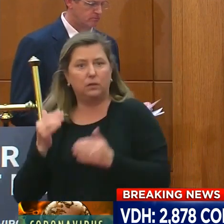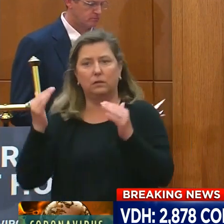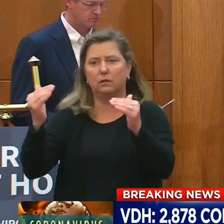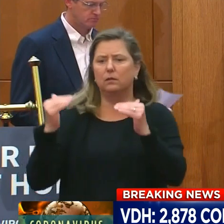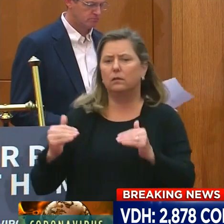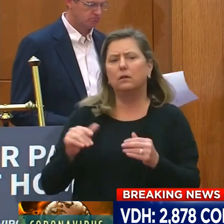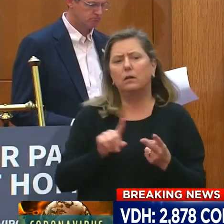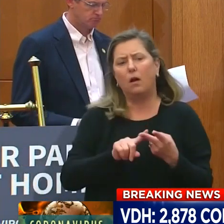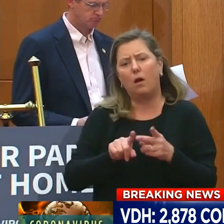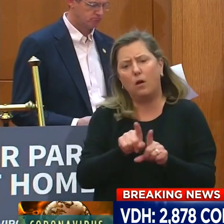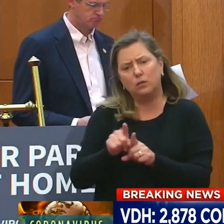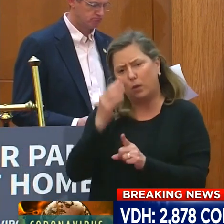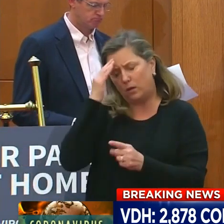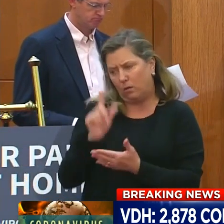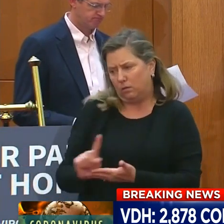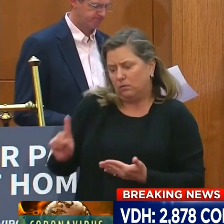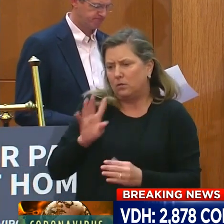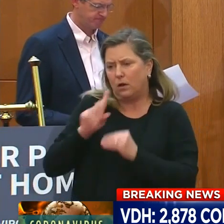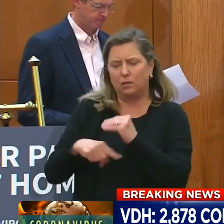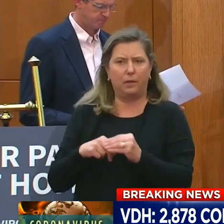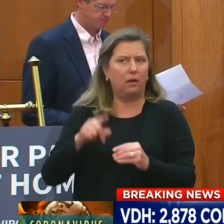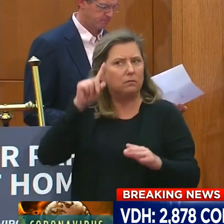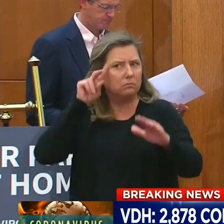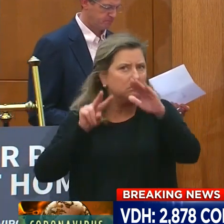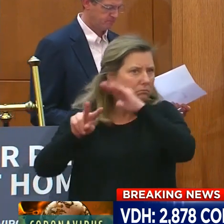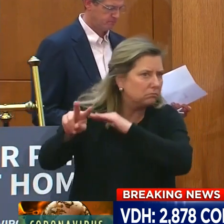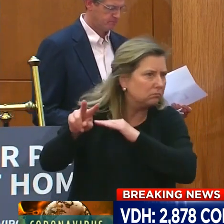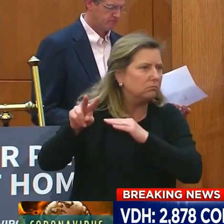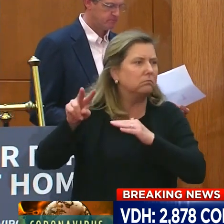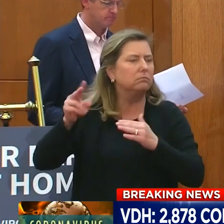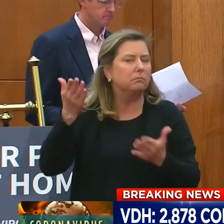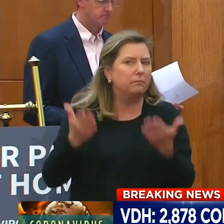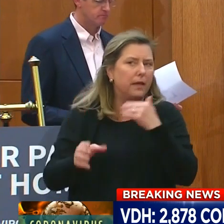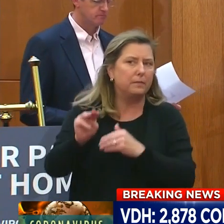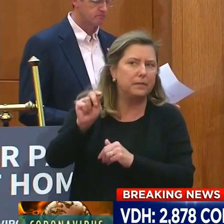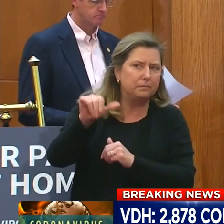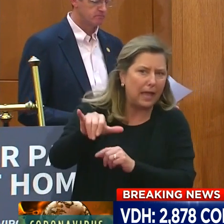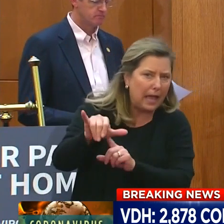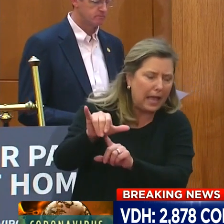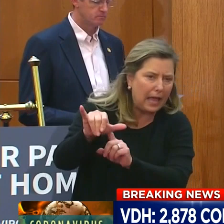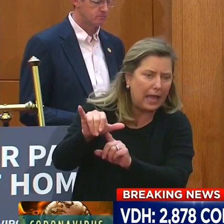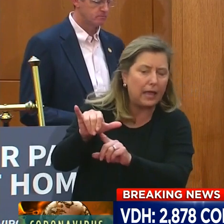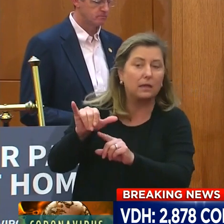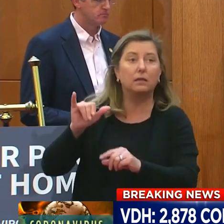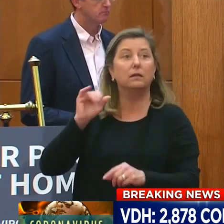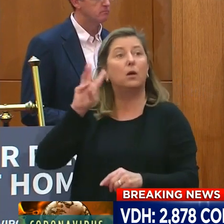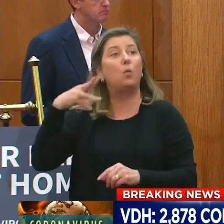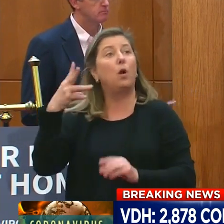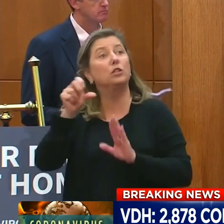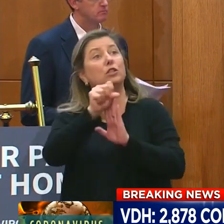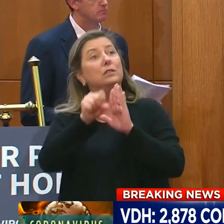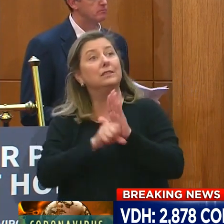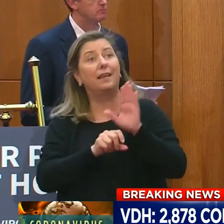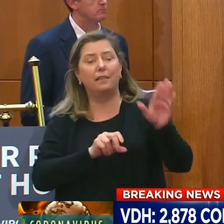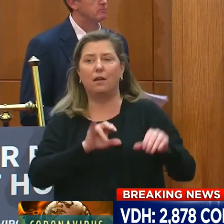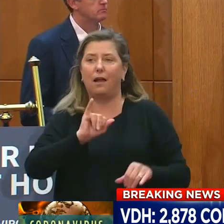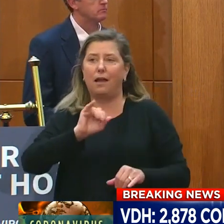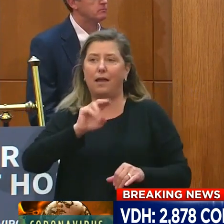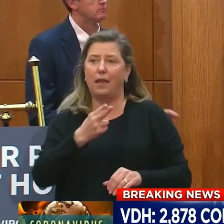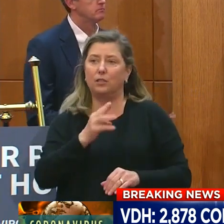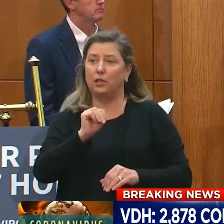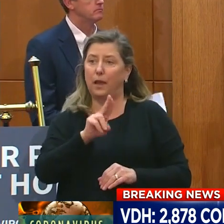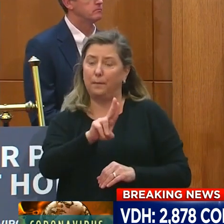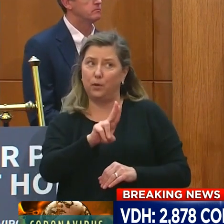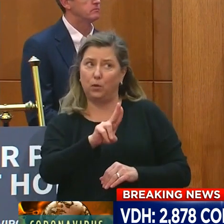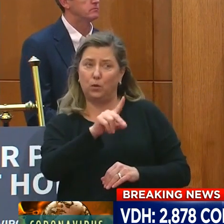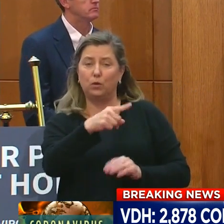know last week we talked about expectations of this arriving in May. The Washington State IHME website is now